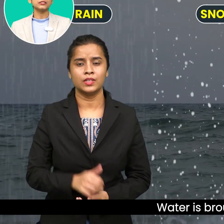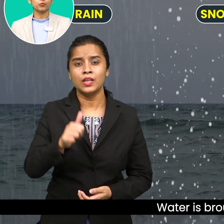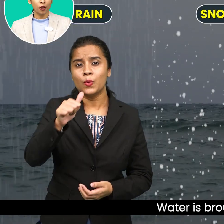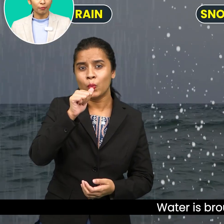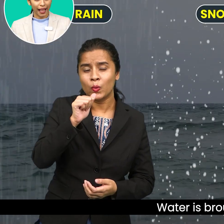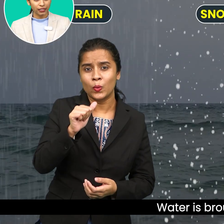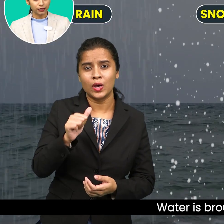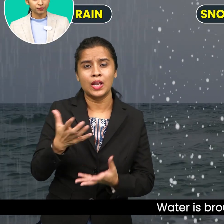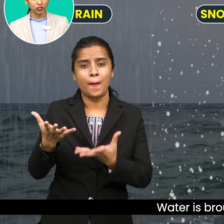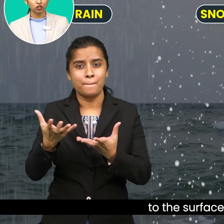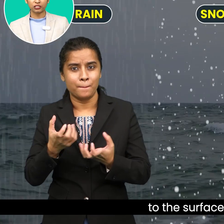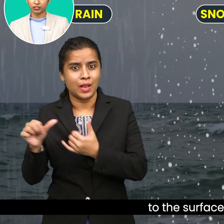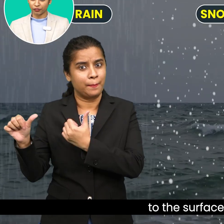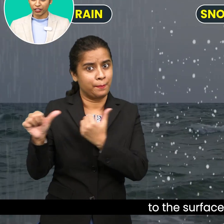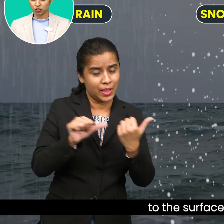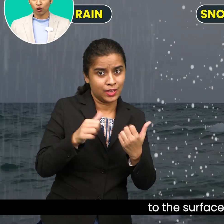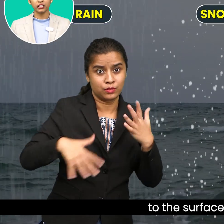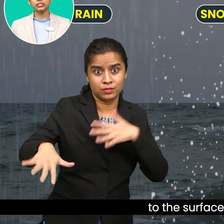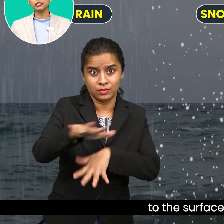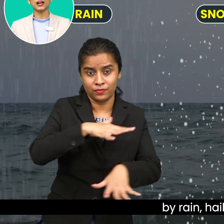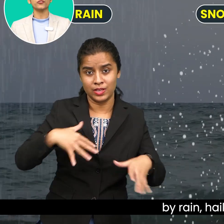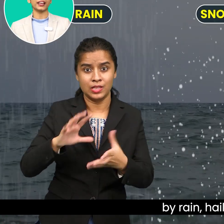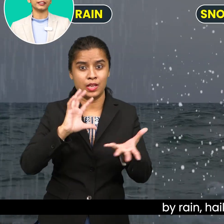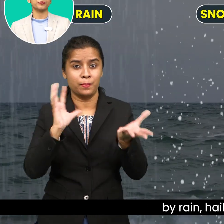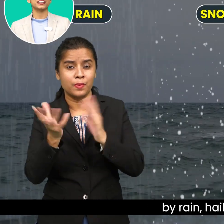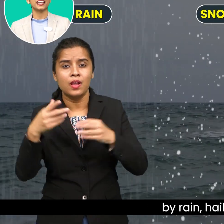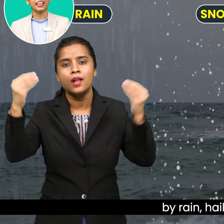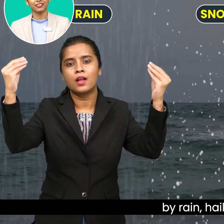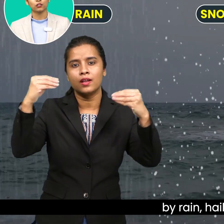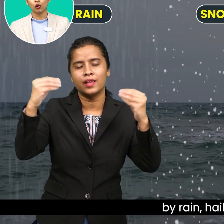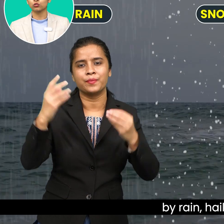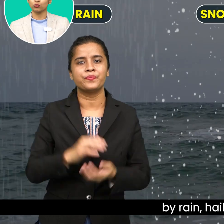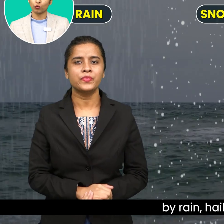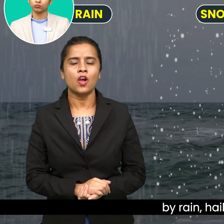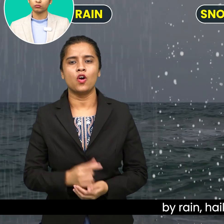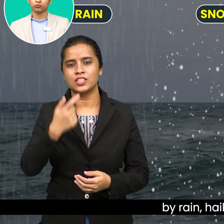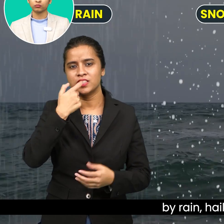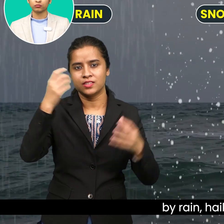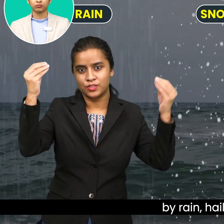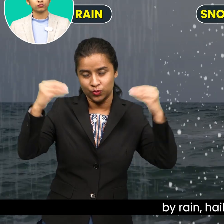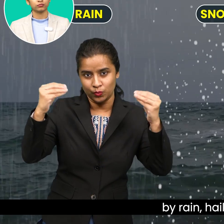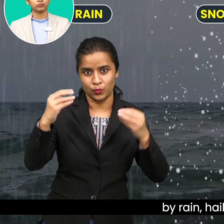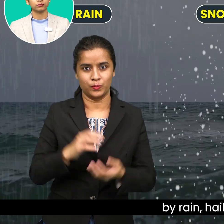Water is brought back to the surface of the earth by rain, hail, or snow